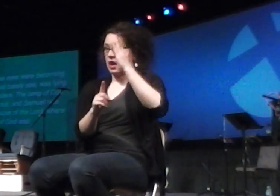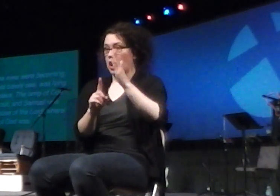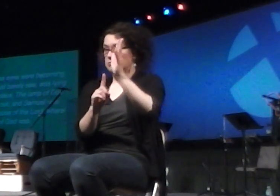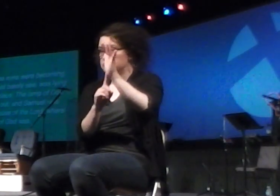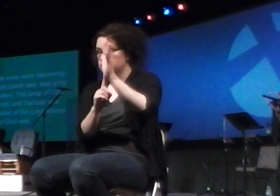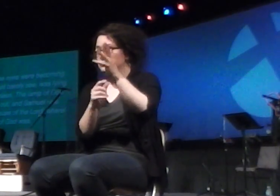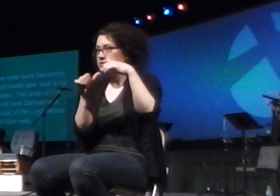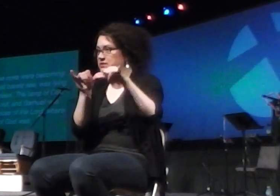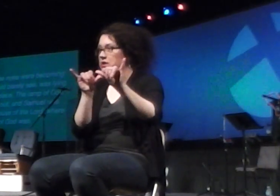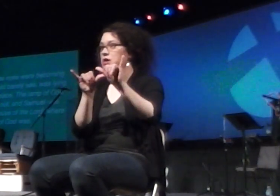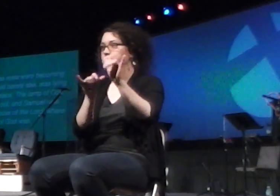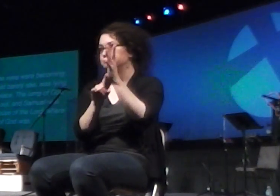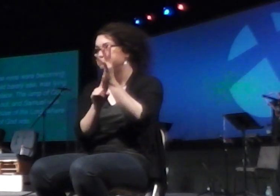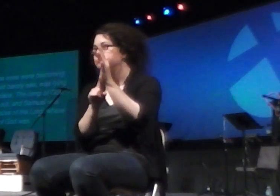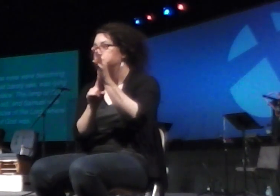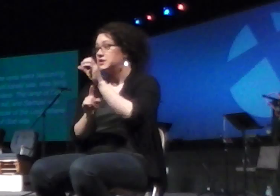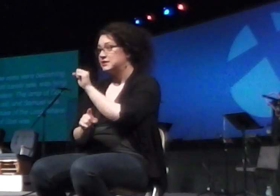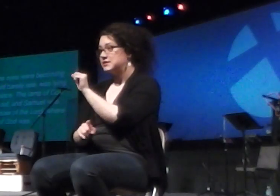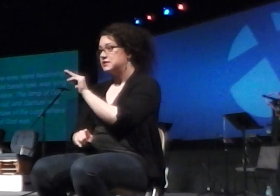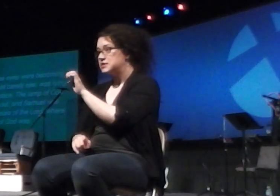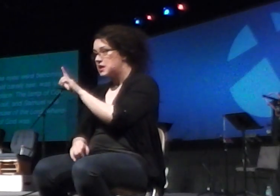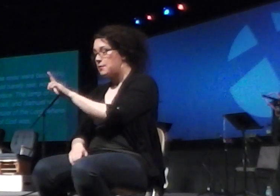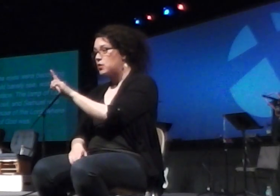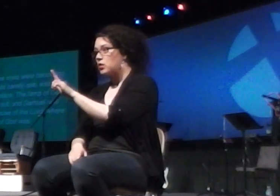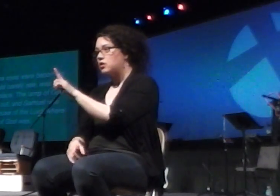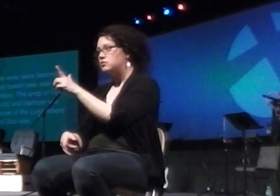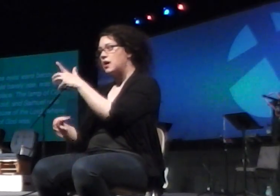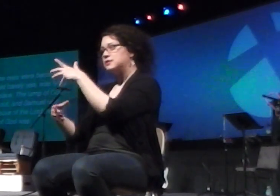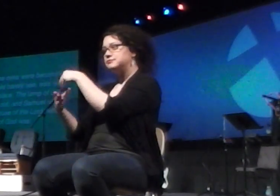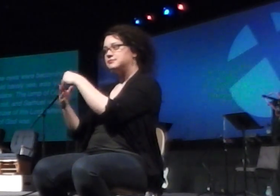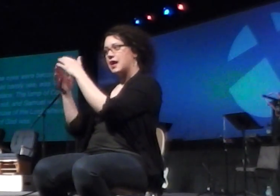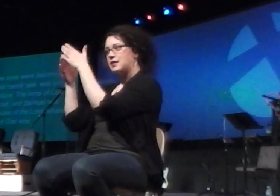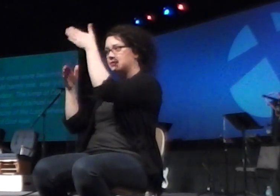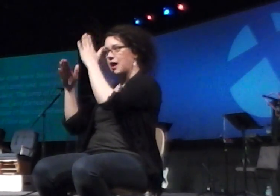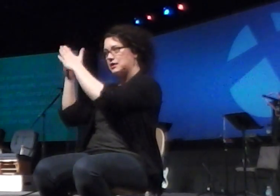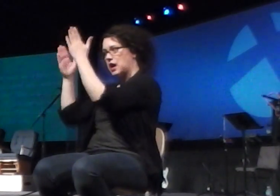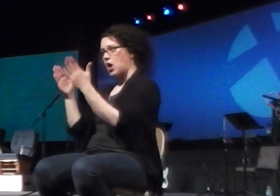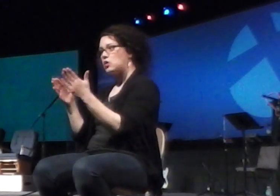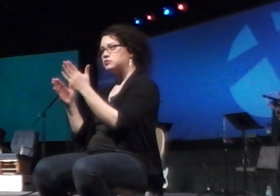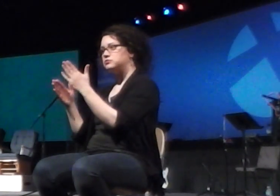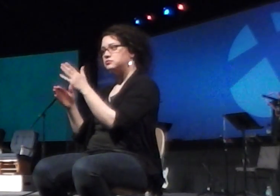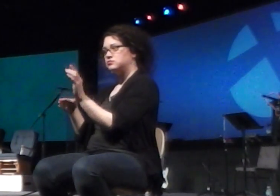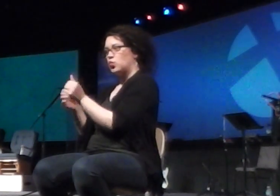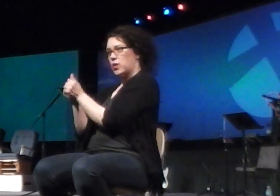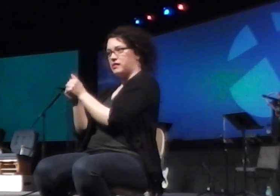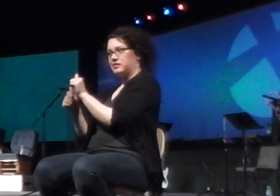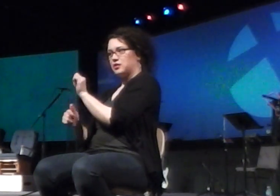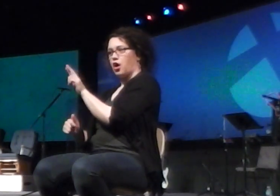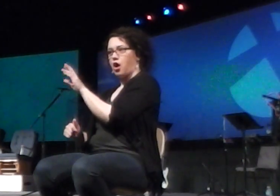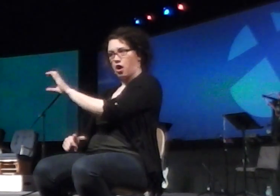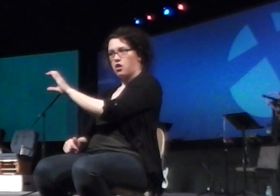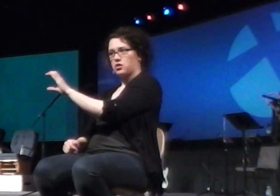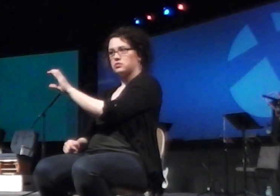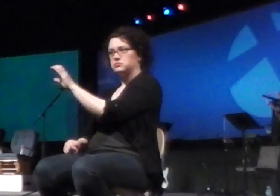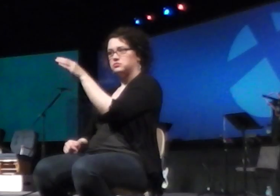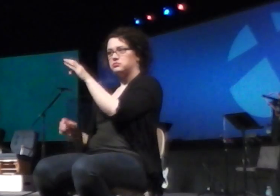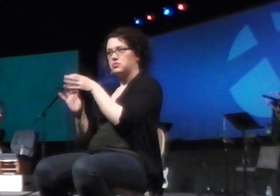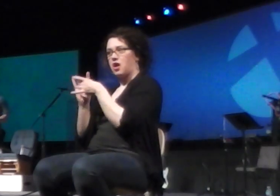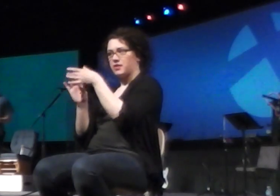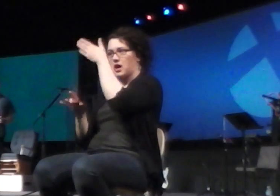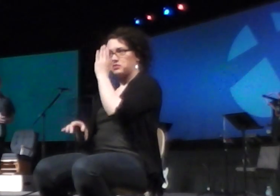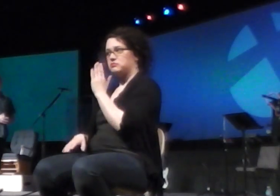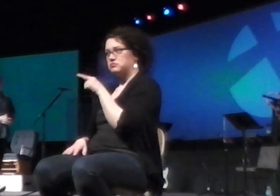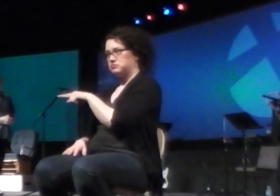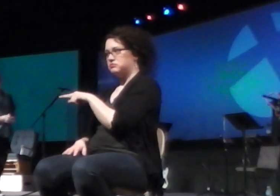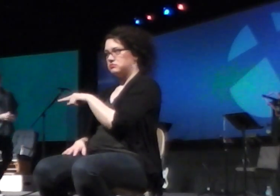house of the Lord, where the ark of God was." Now the writer is very specific to tell you where they lay down to go to sleep, and